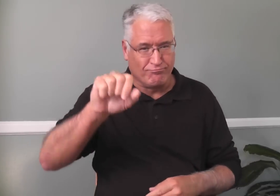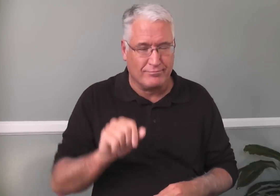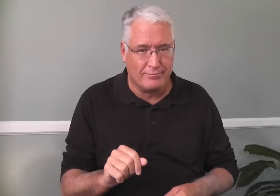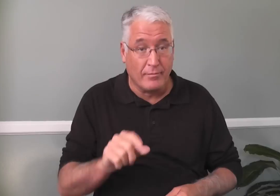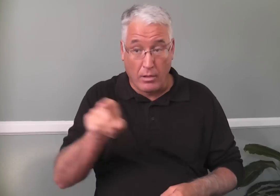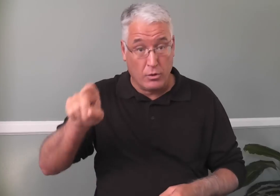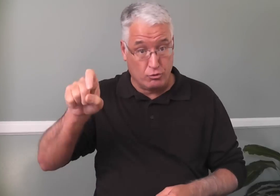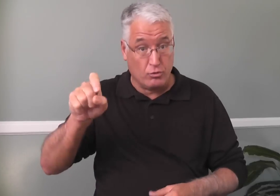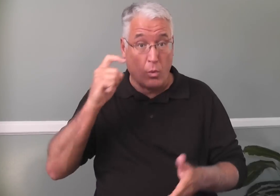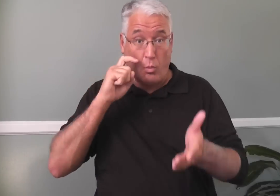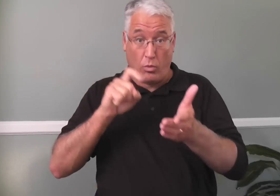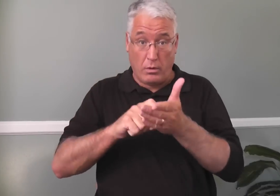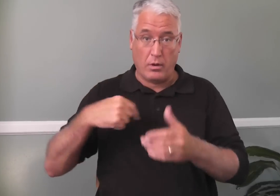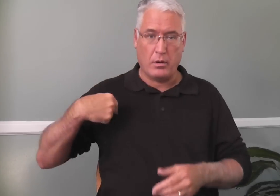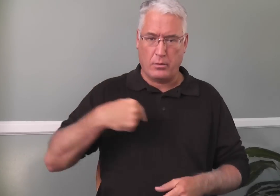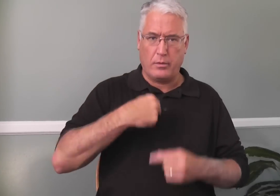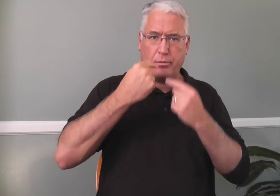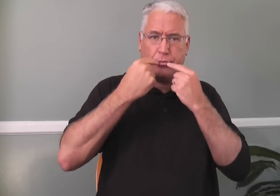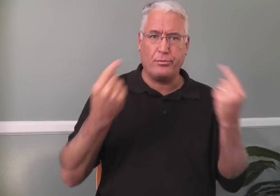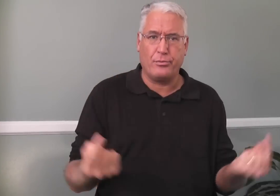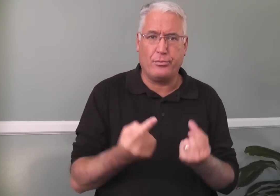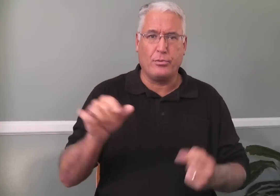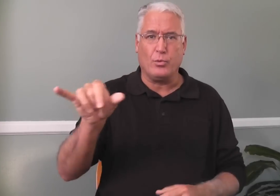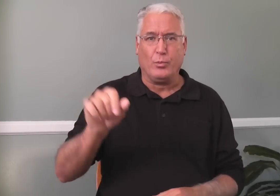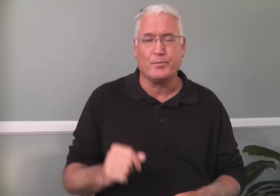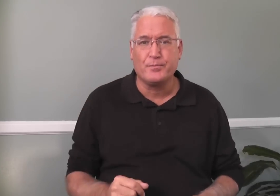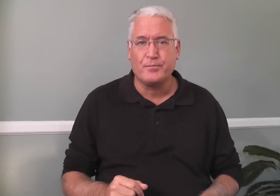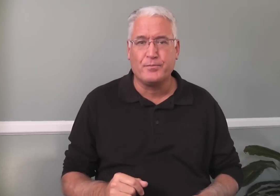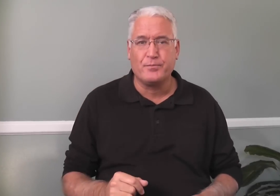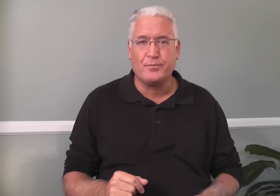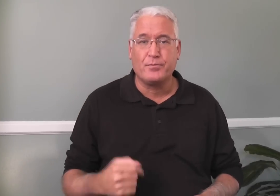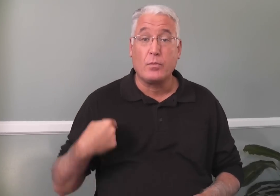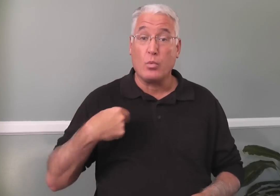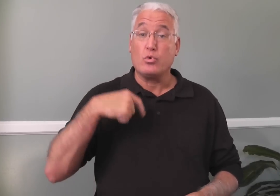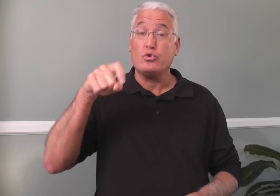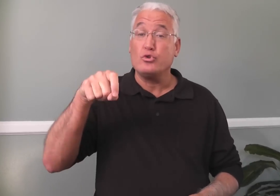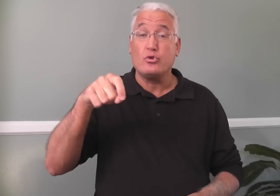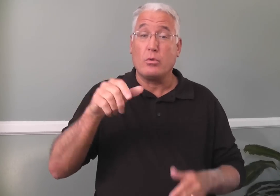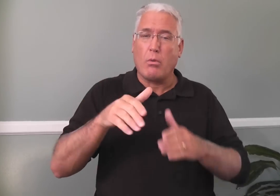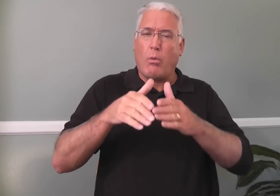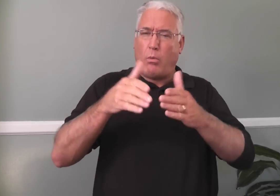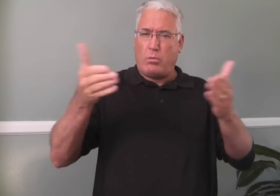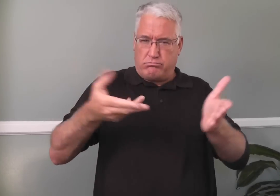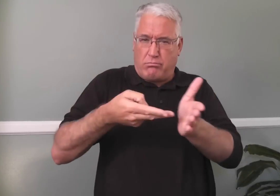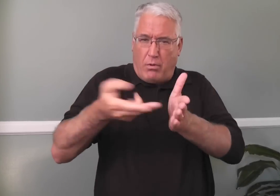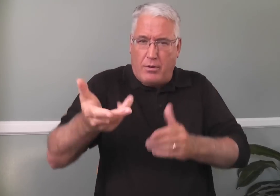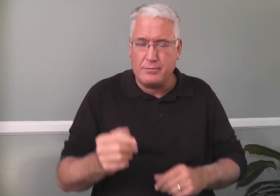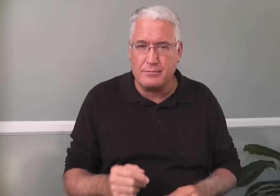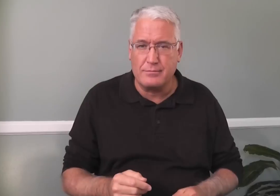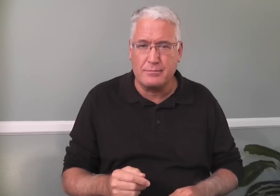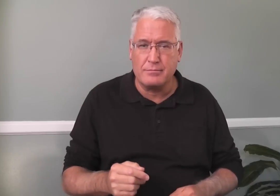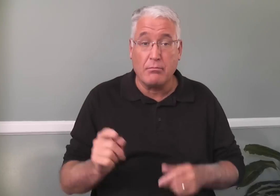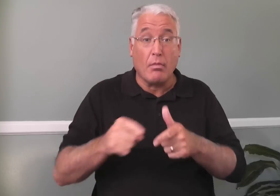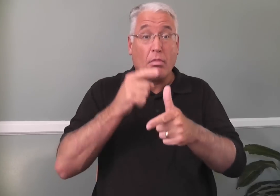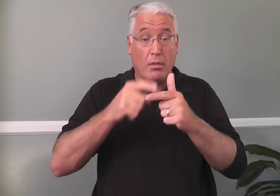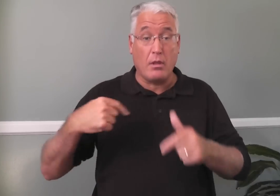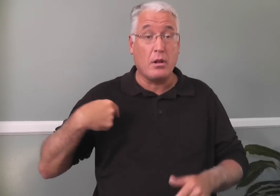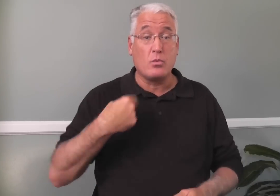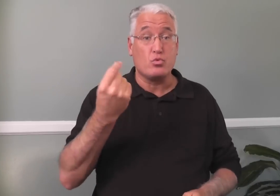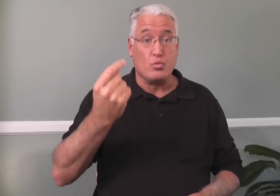Yes. And others should recognize sin in us. And we should openly be truthful